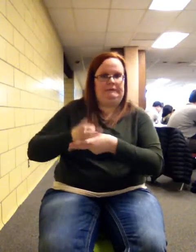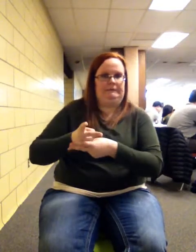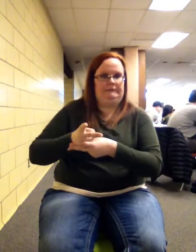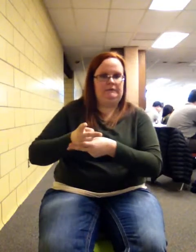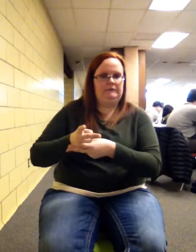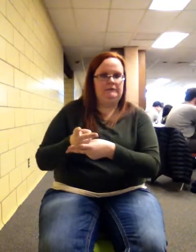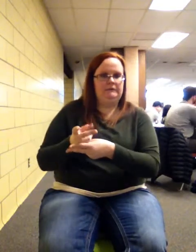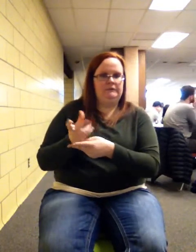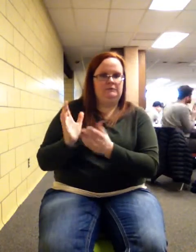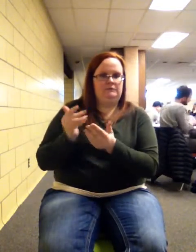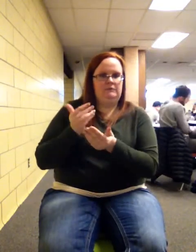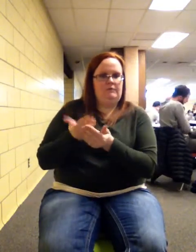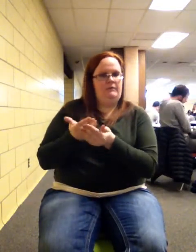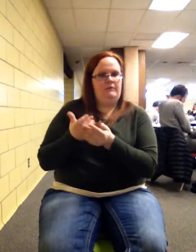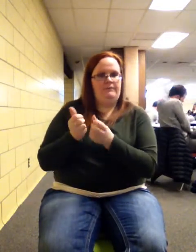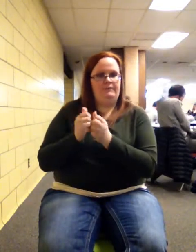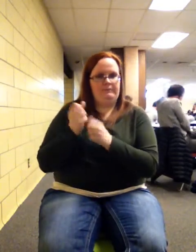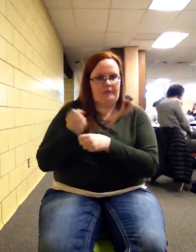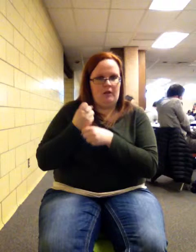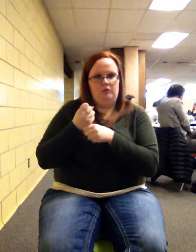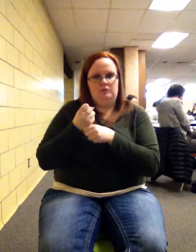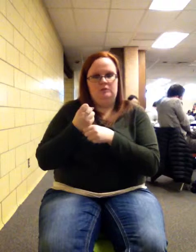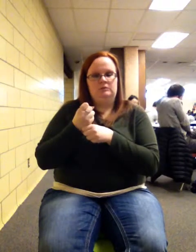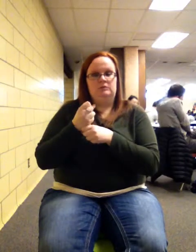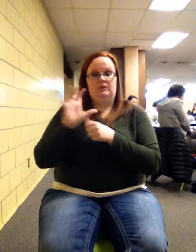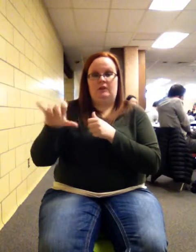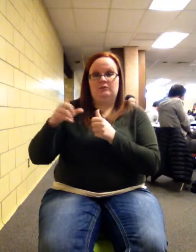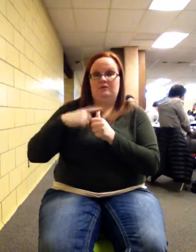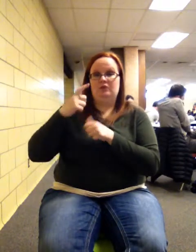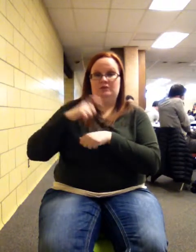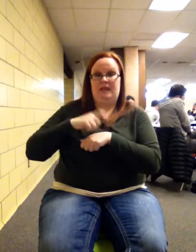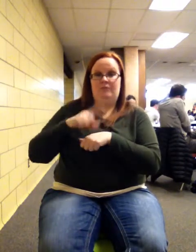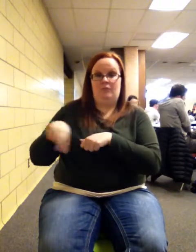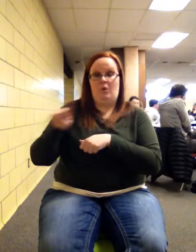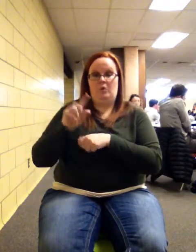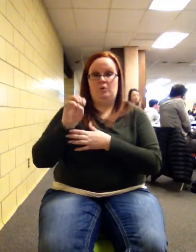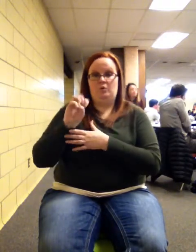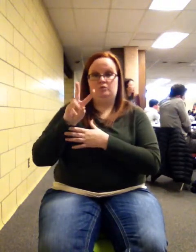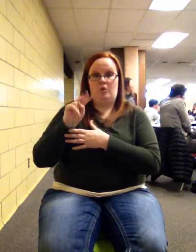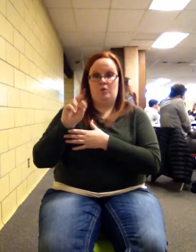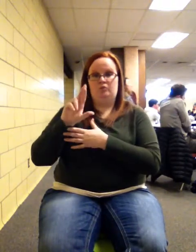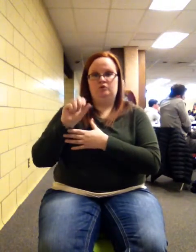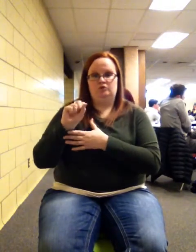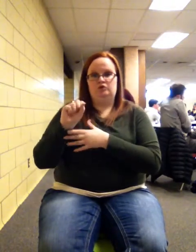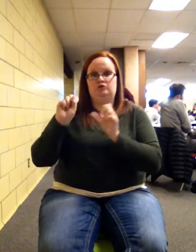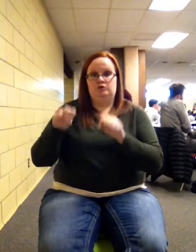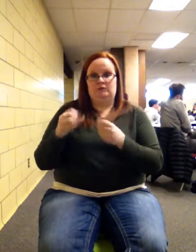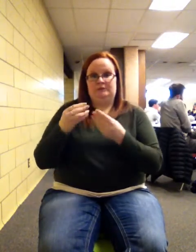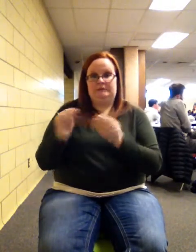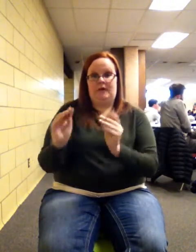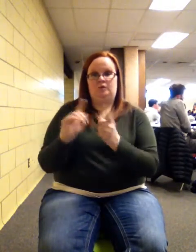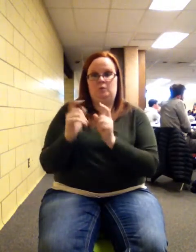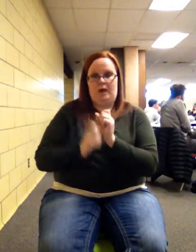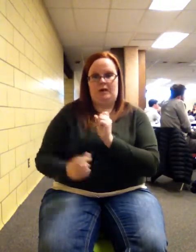that those owners then could sell their stock to anyone that they wanted to. So in that initial public offering, I don't remember